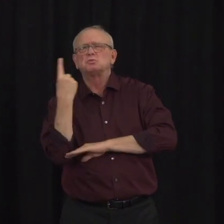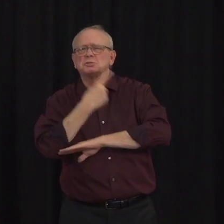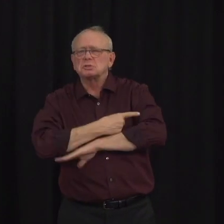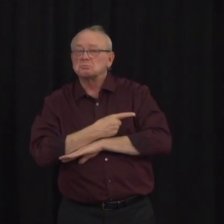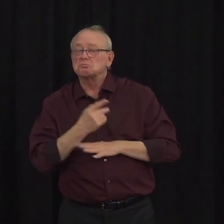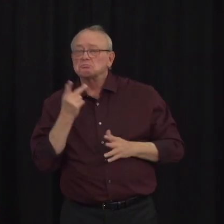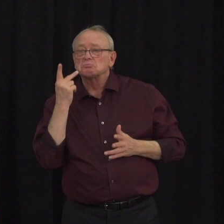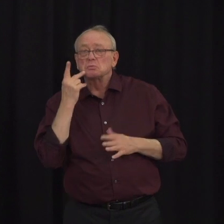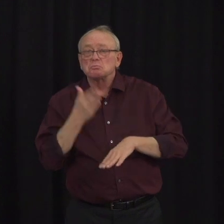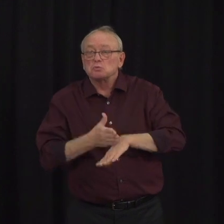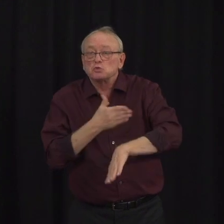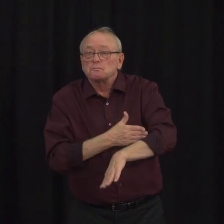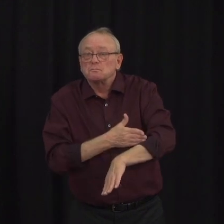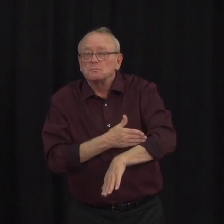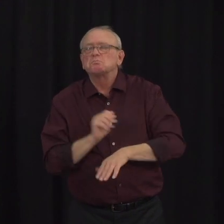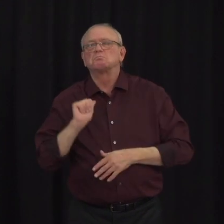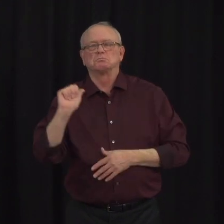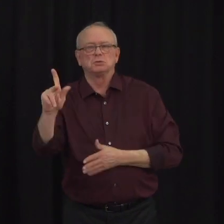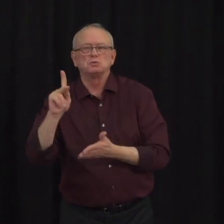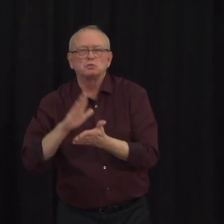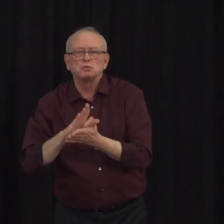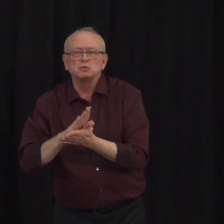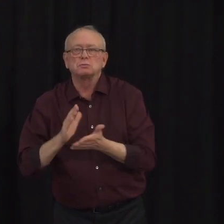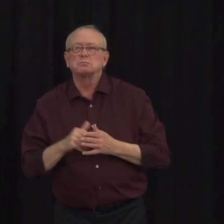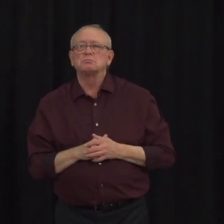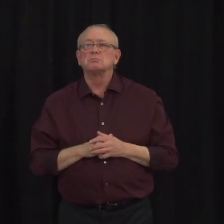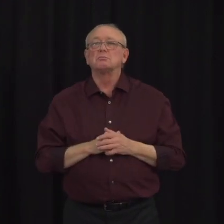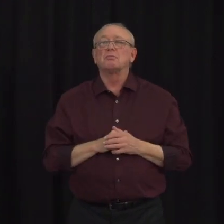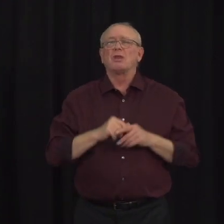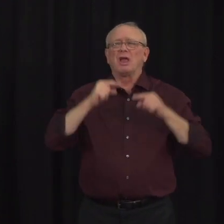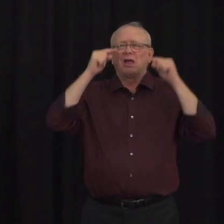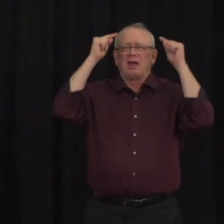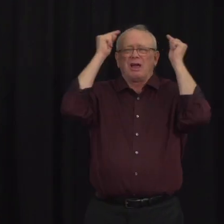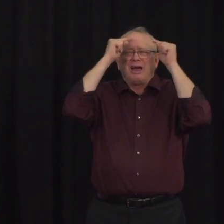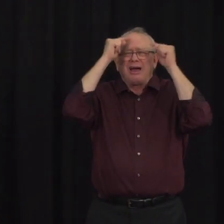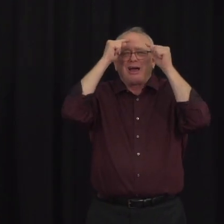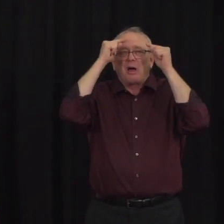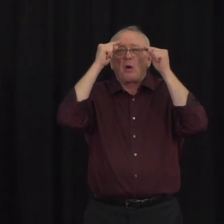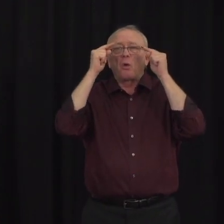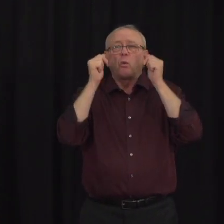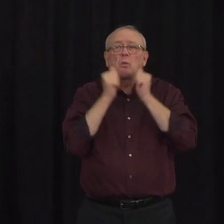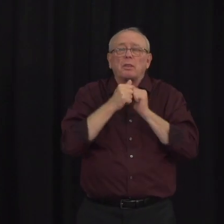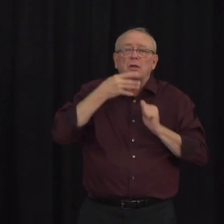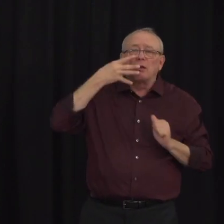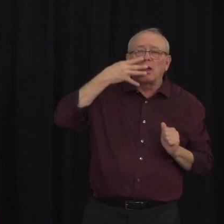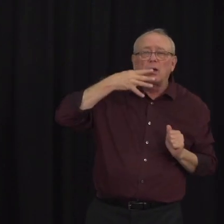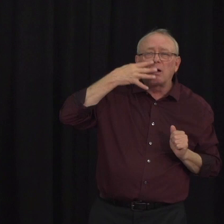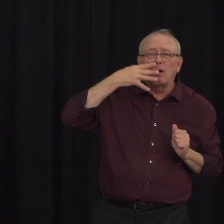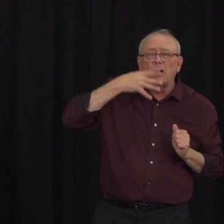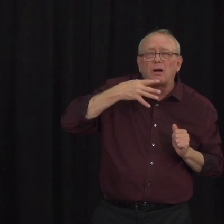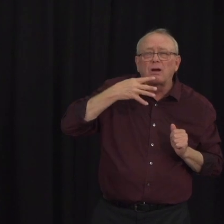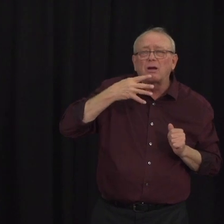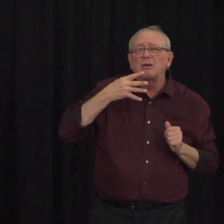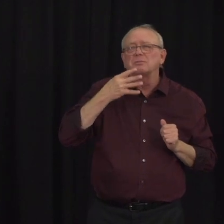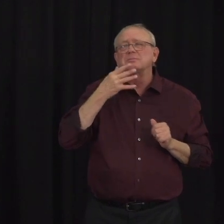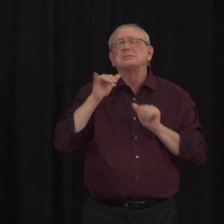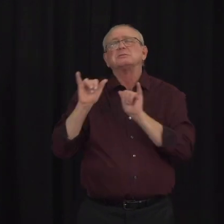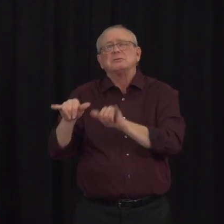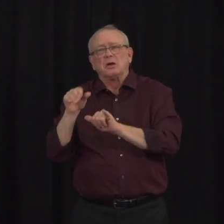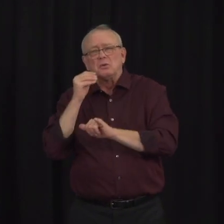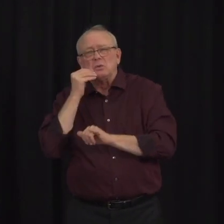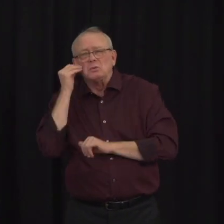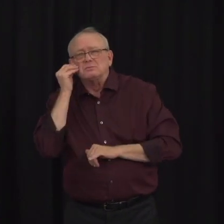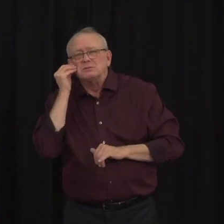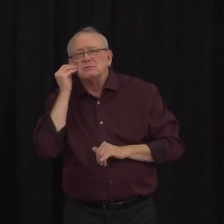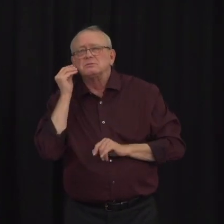so. But if they have a headache and a runny nose, then they should stay home and either get tested or stay home until the symptoms